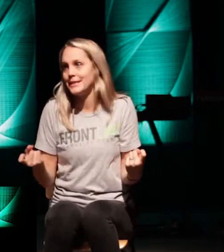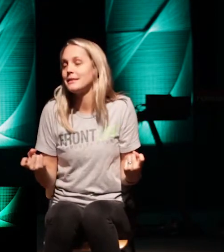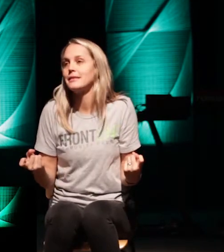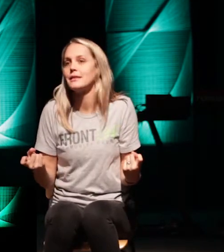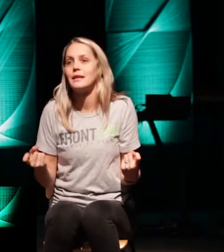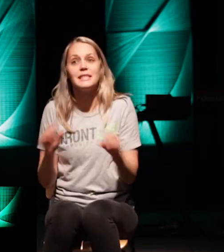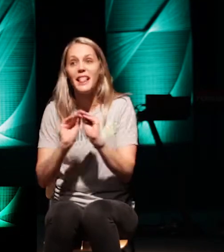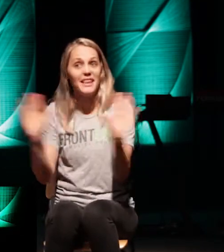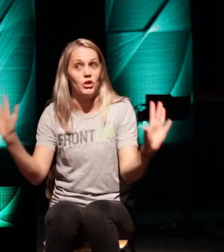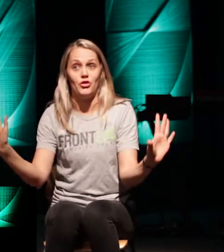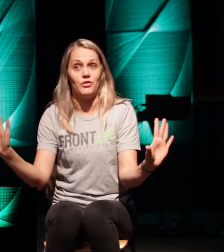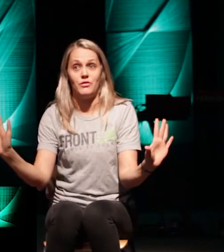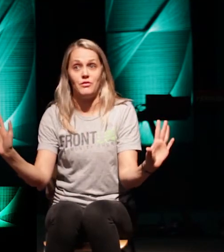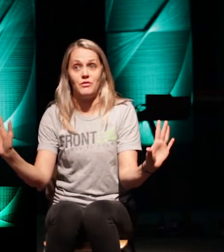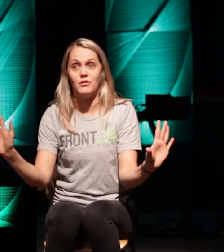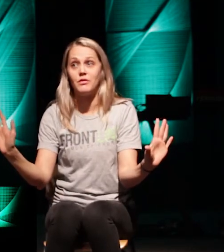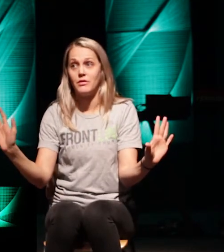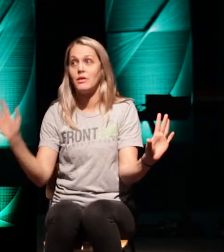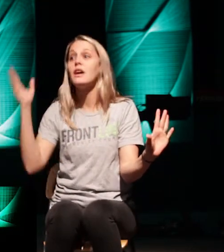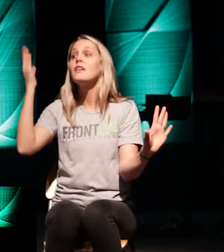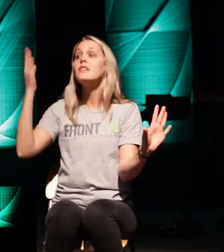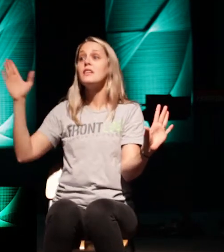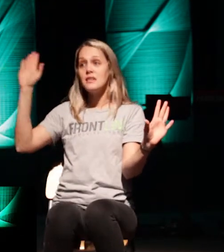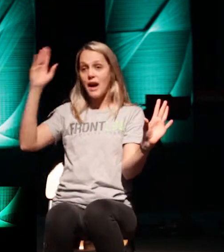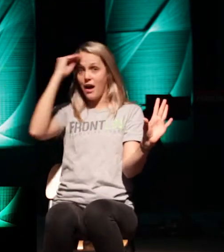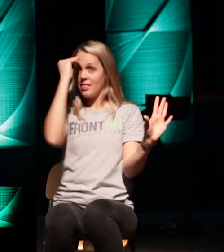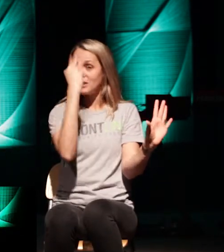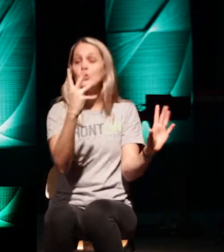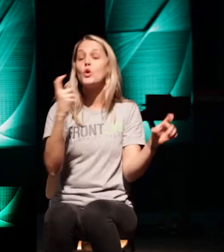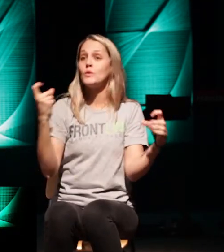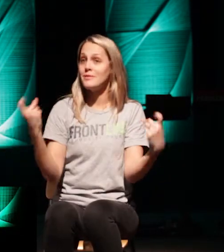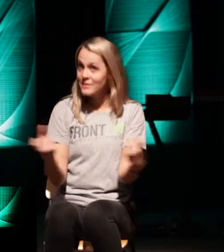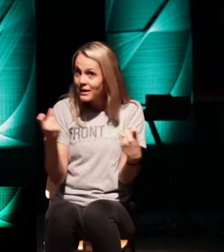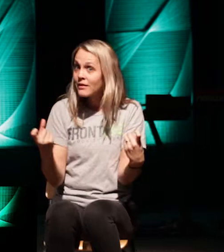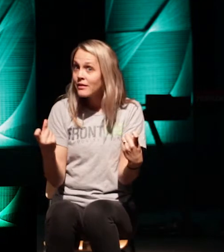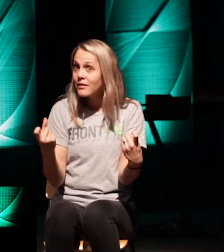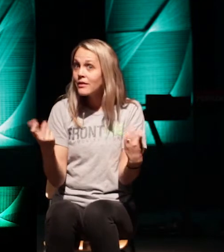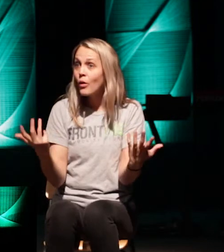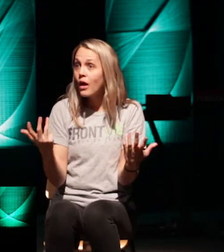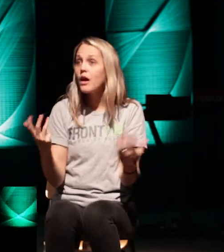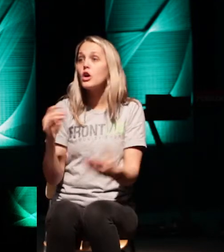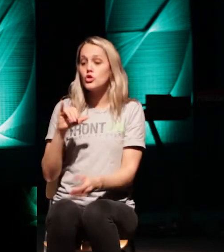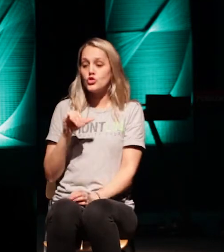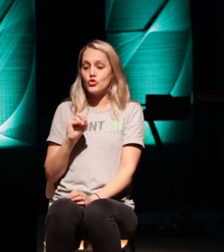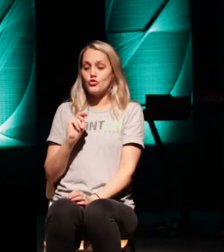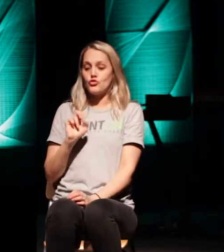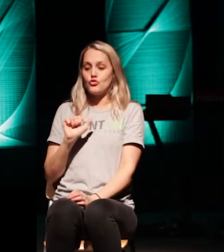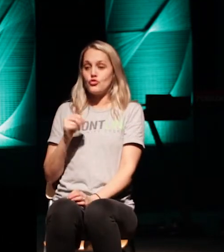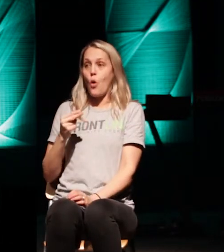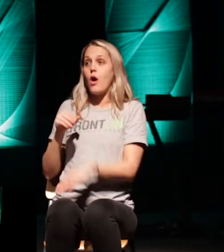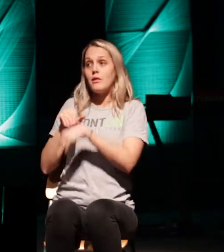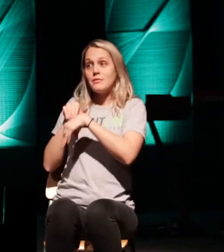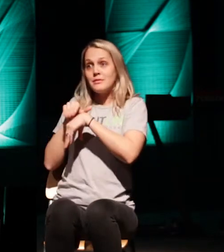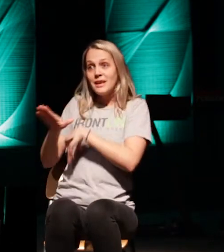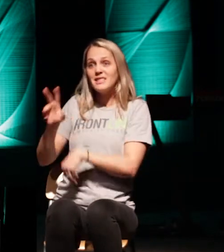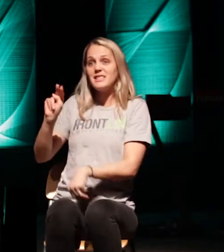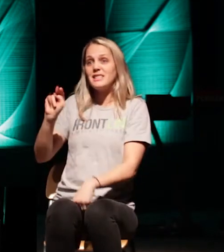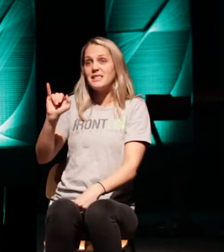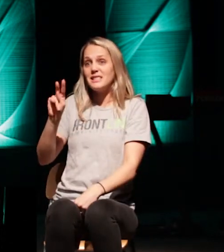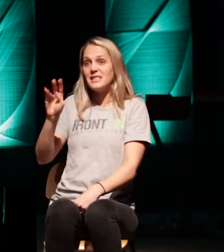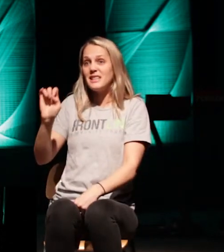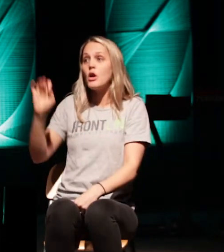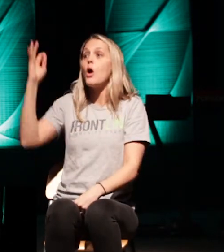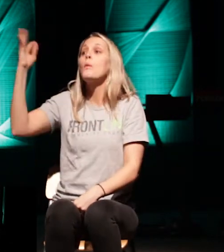He's clear. He makes it clear what's sin and what's not. And he sends Jonah to Nineveh to preach against the